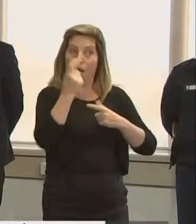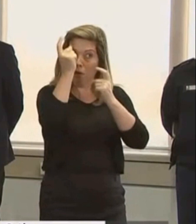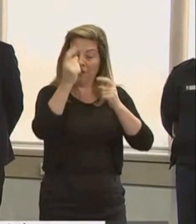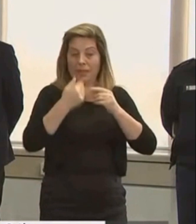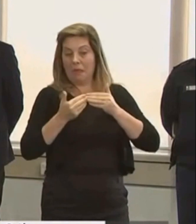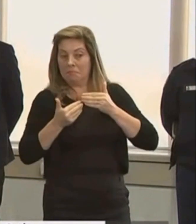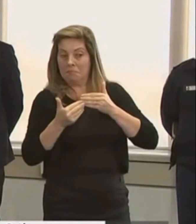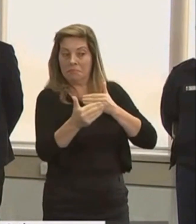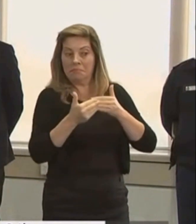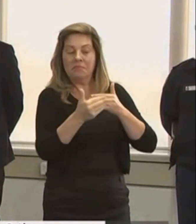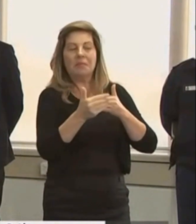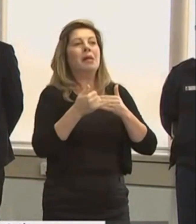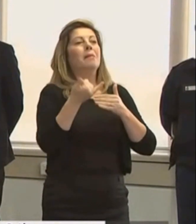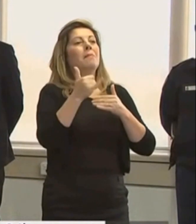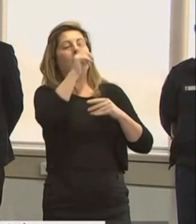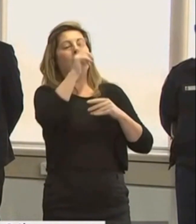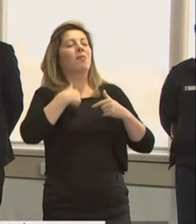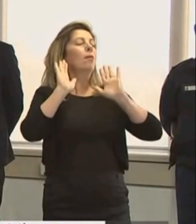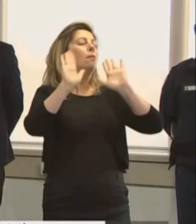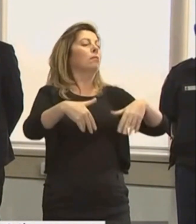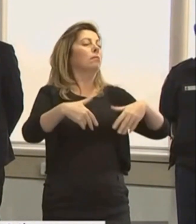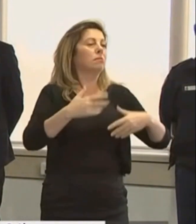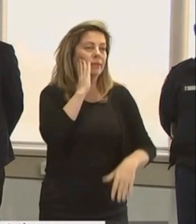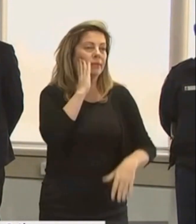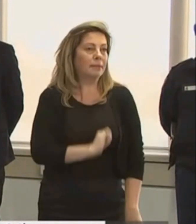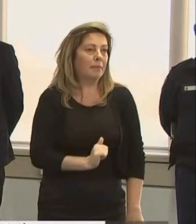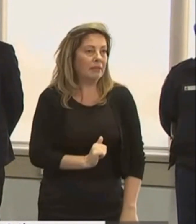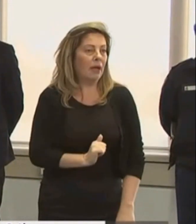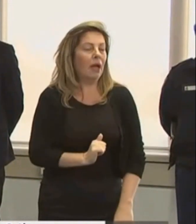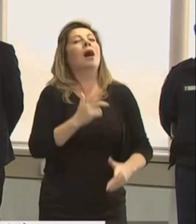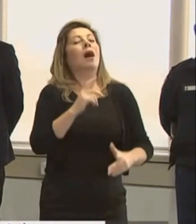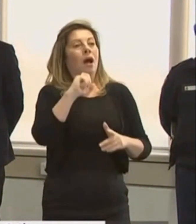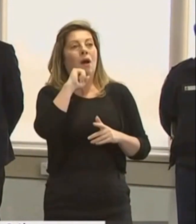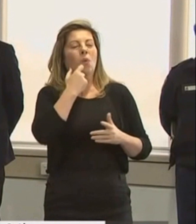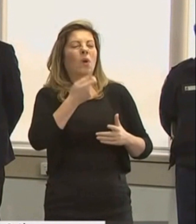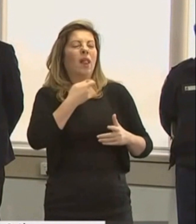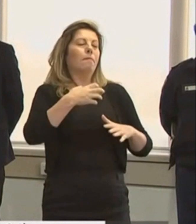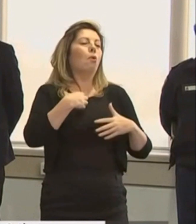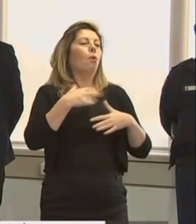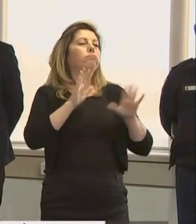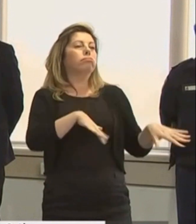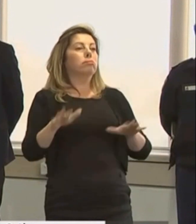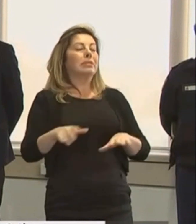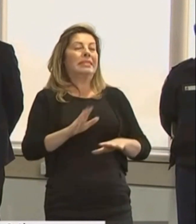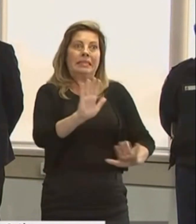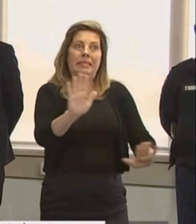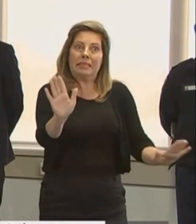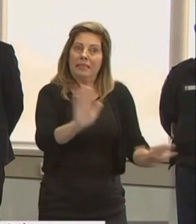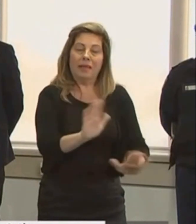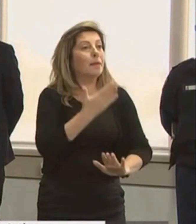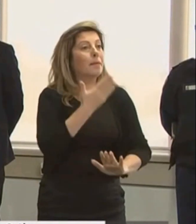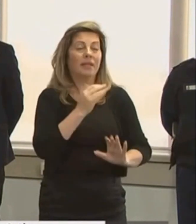that maybe complacency, there may be some level of complacency that sneaks in the next few months as we see these